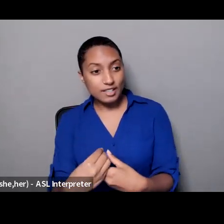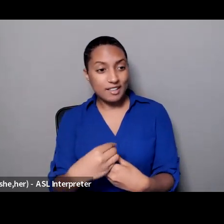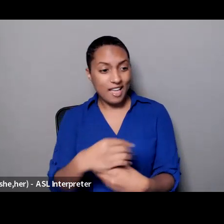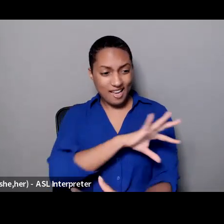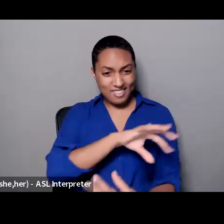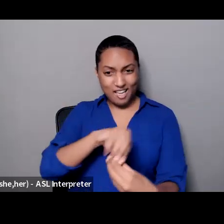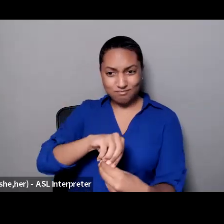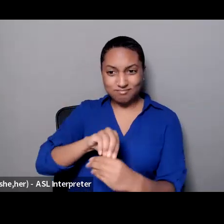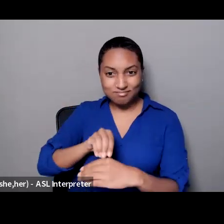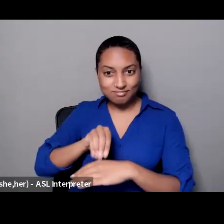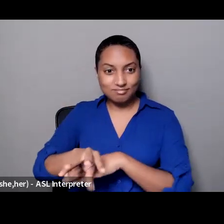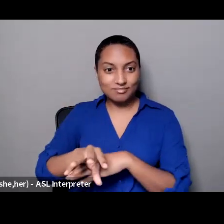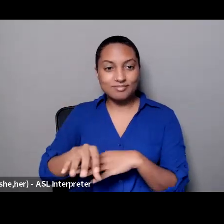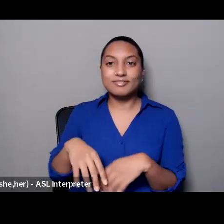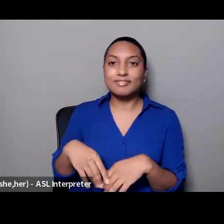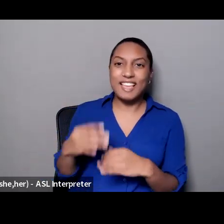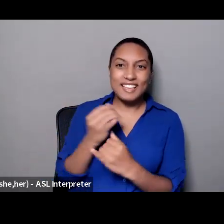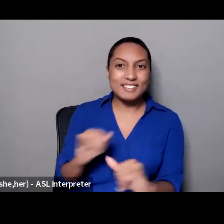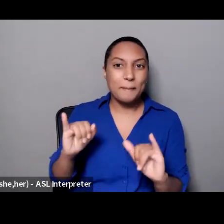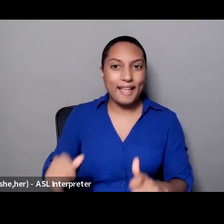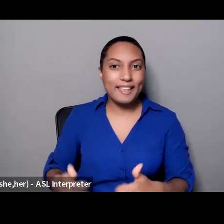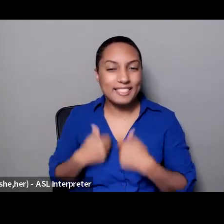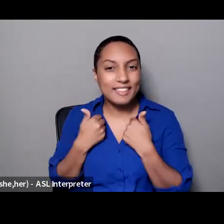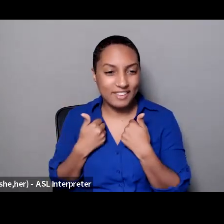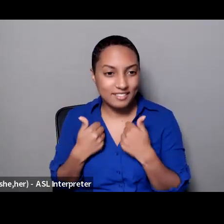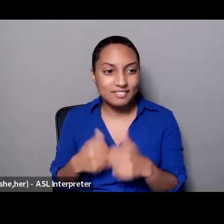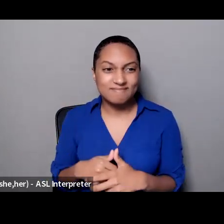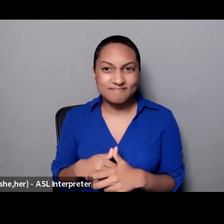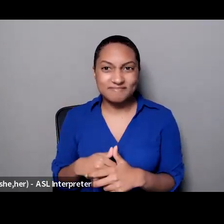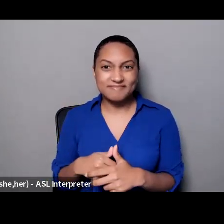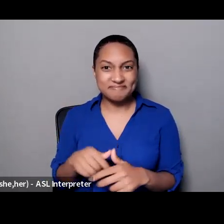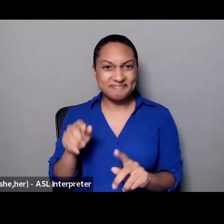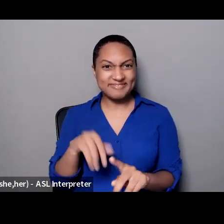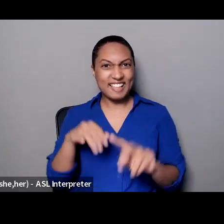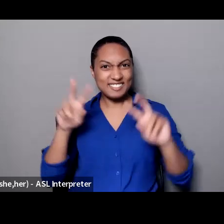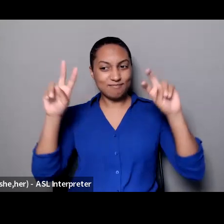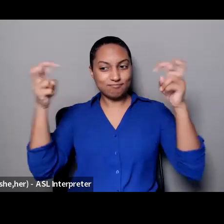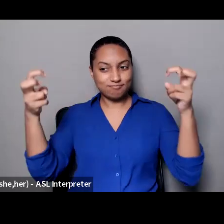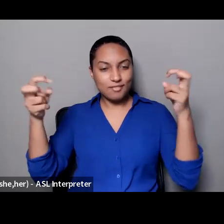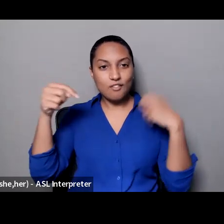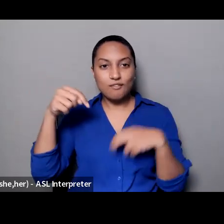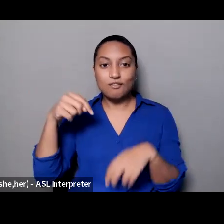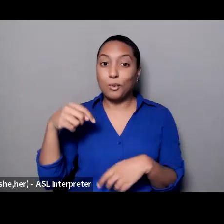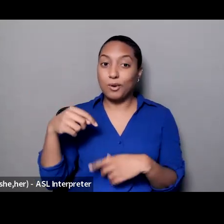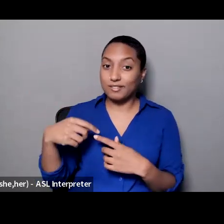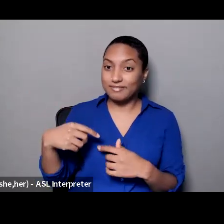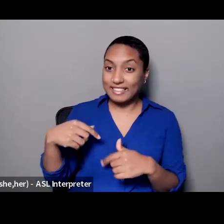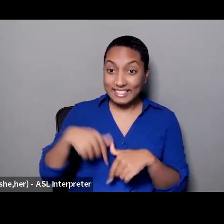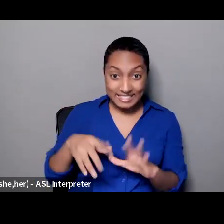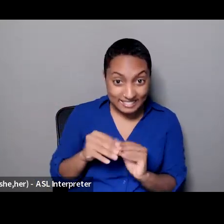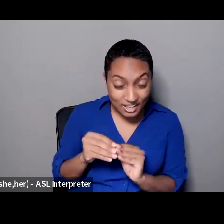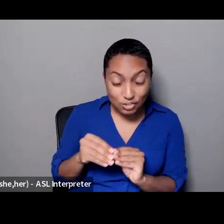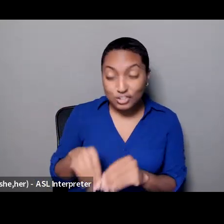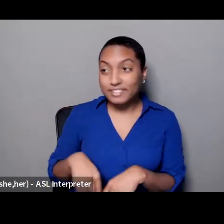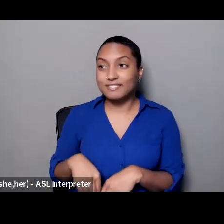for independent living. That will be the focus of the next 2.5 days. And on our opening session,